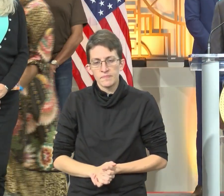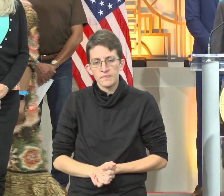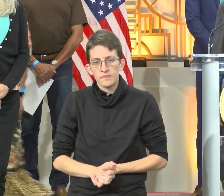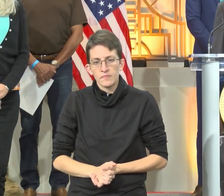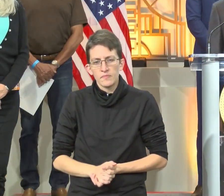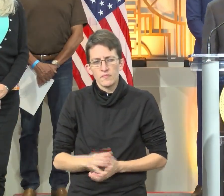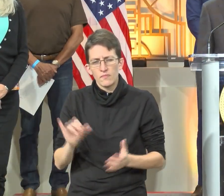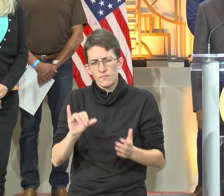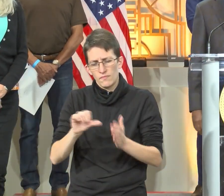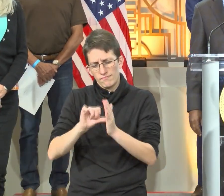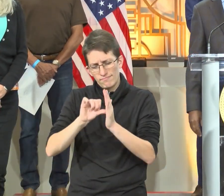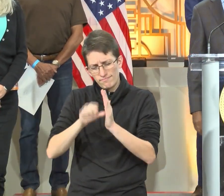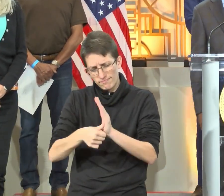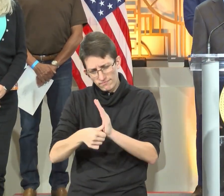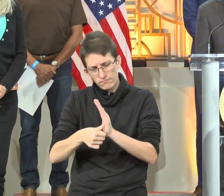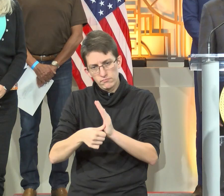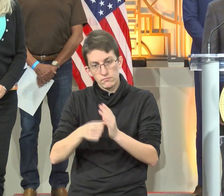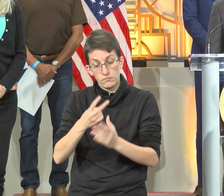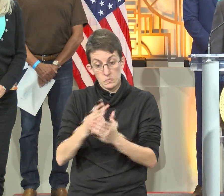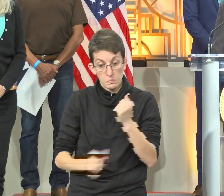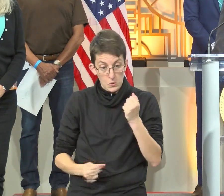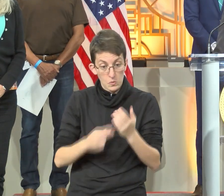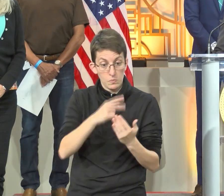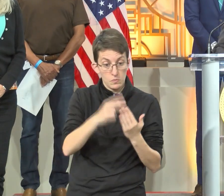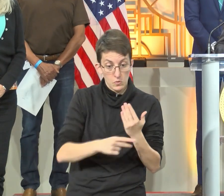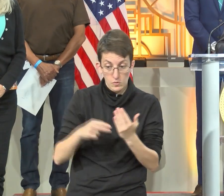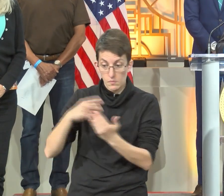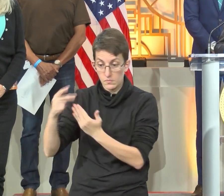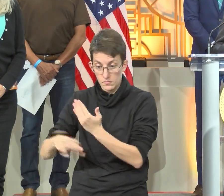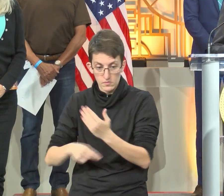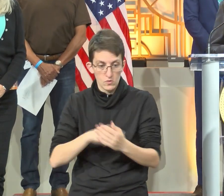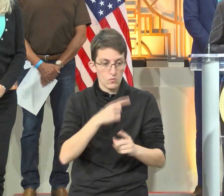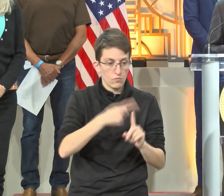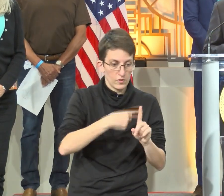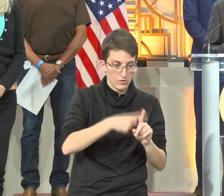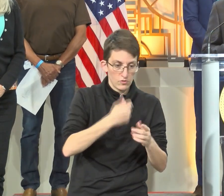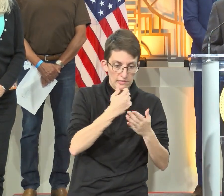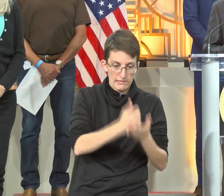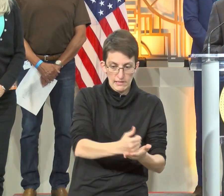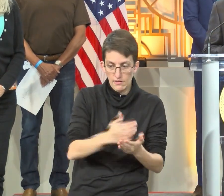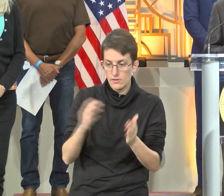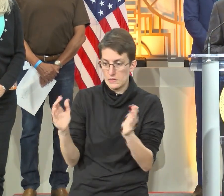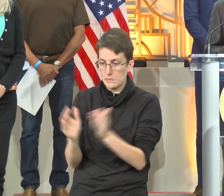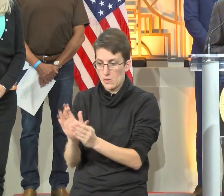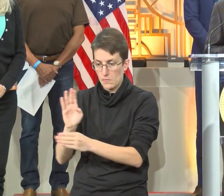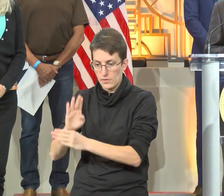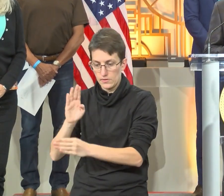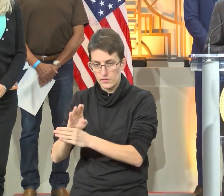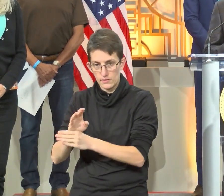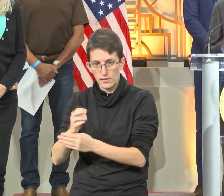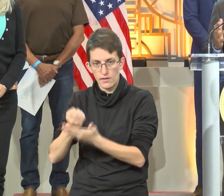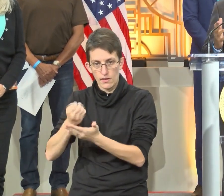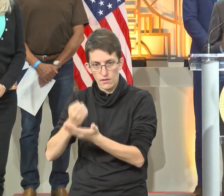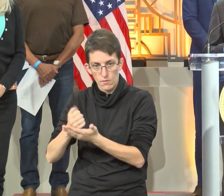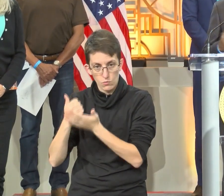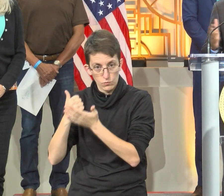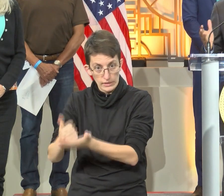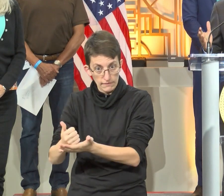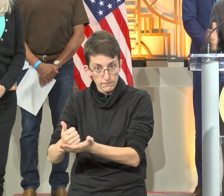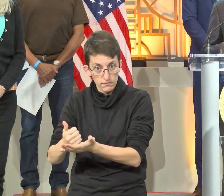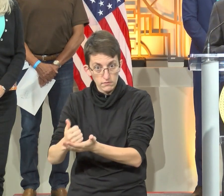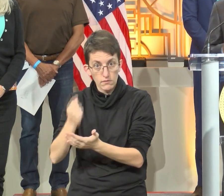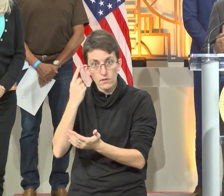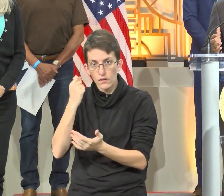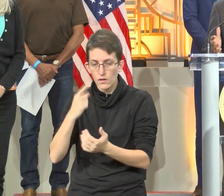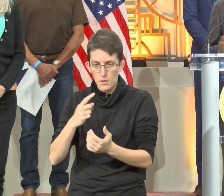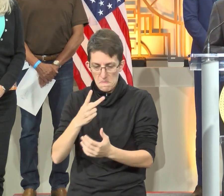And I want to emphasize with regards to both programs, the rental assistance program and the small business economic relief program, neither one is on a